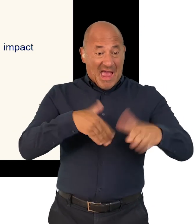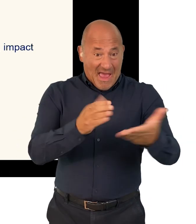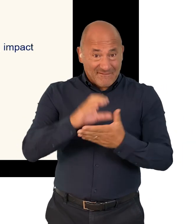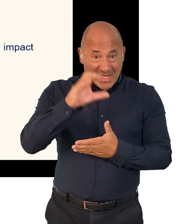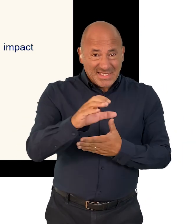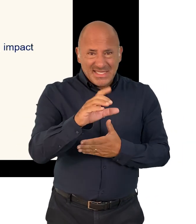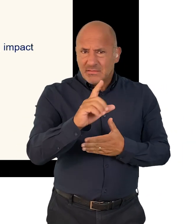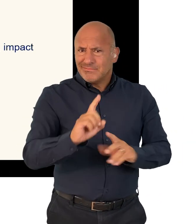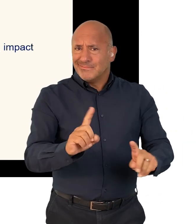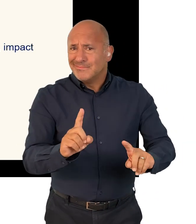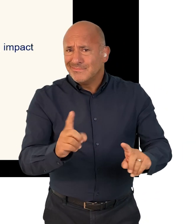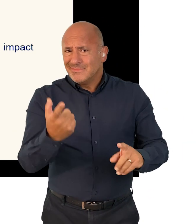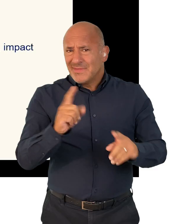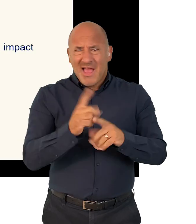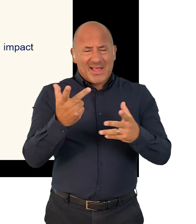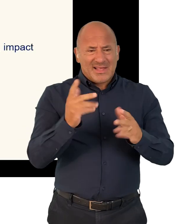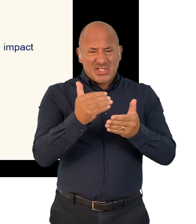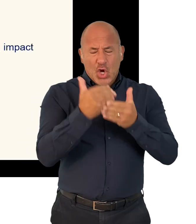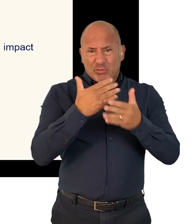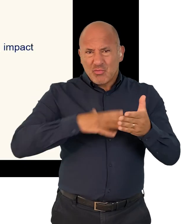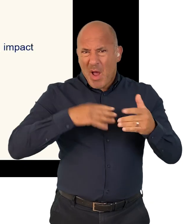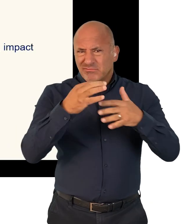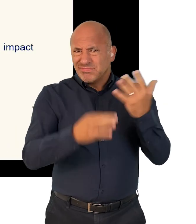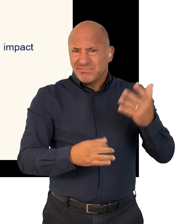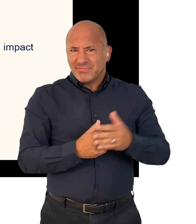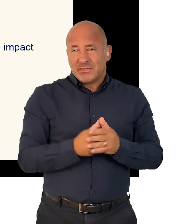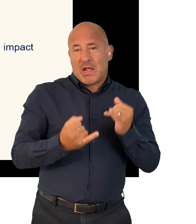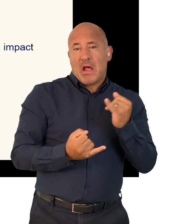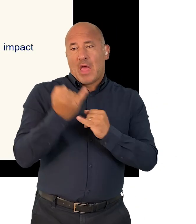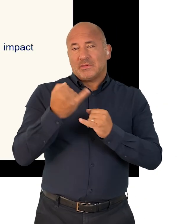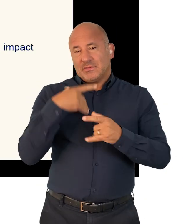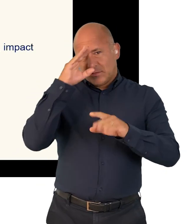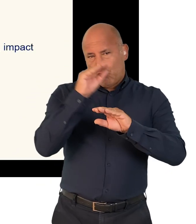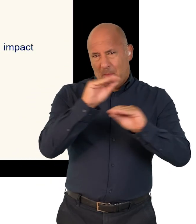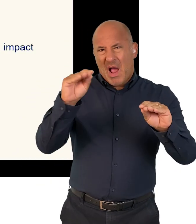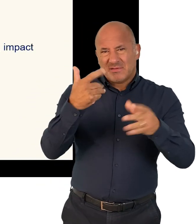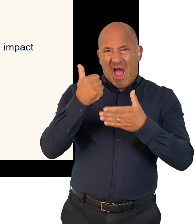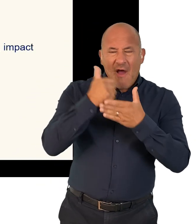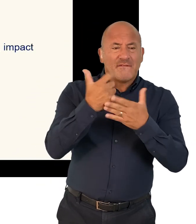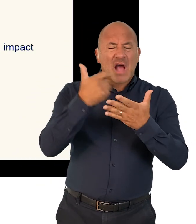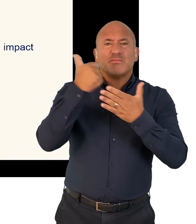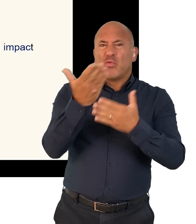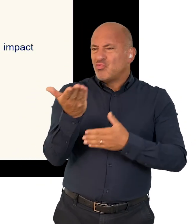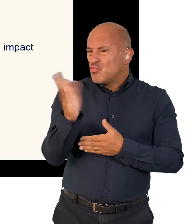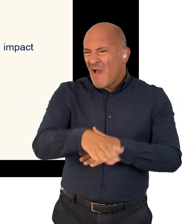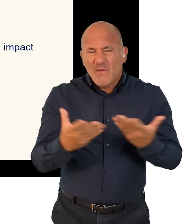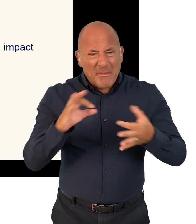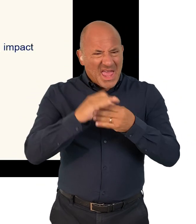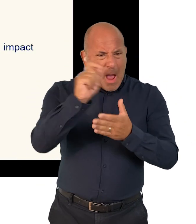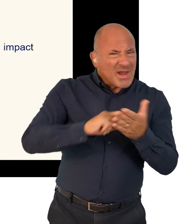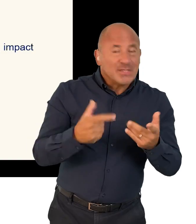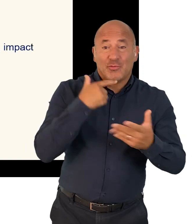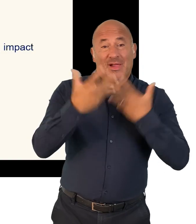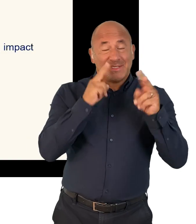some important details about security requirements. And finally, we'll have a reminder of where you can get advice and support with your